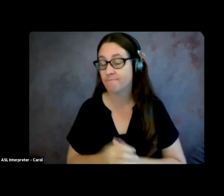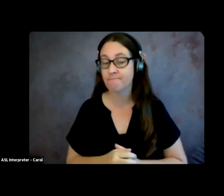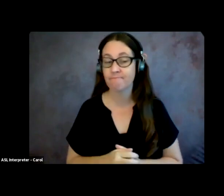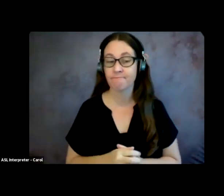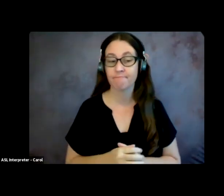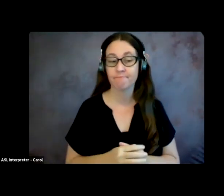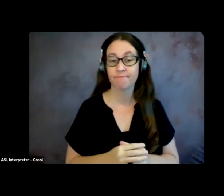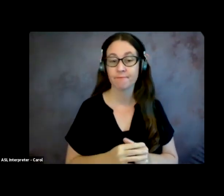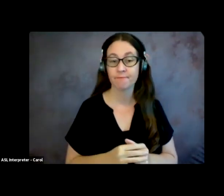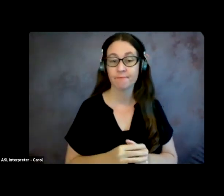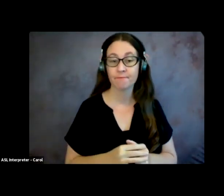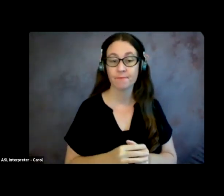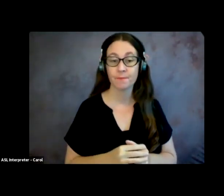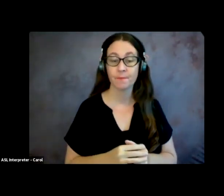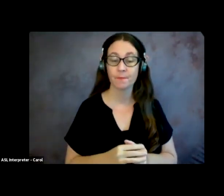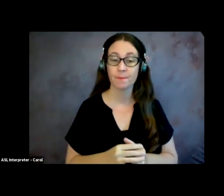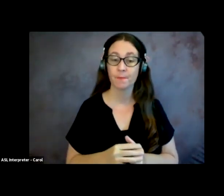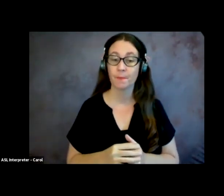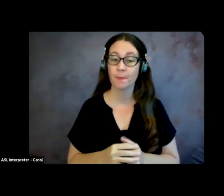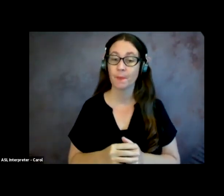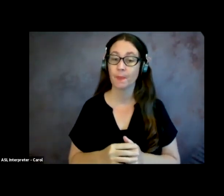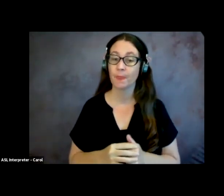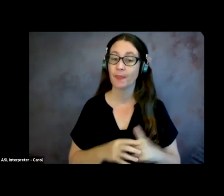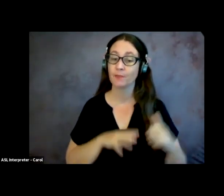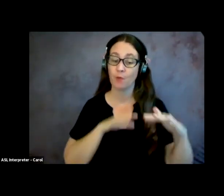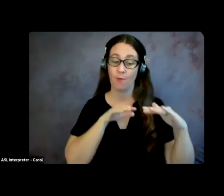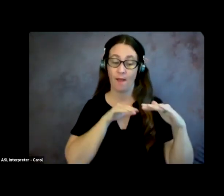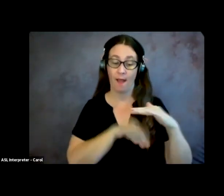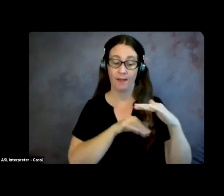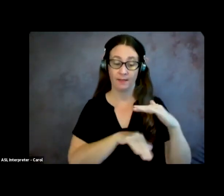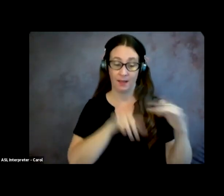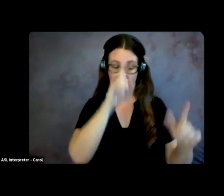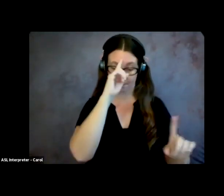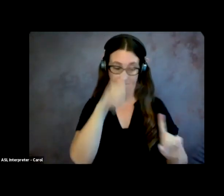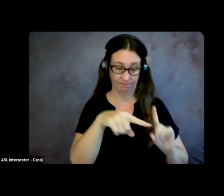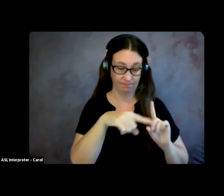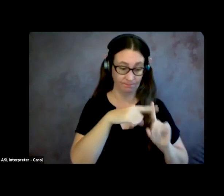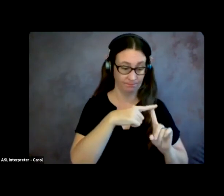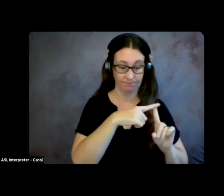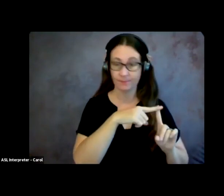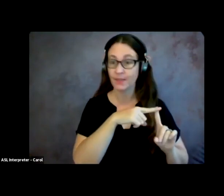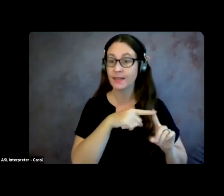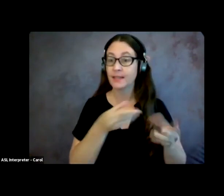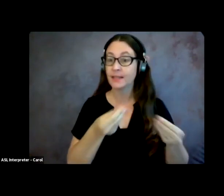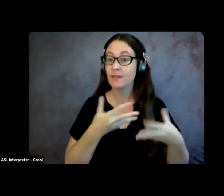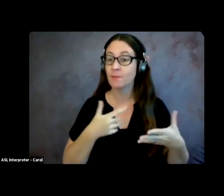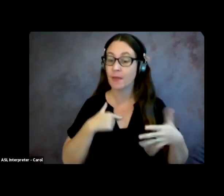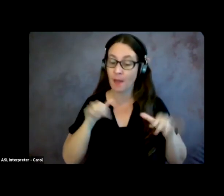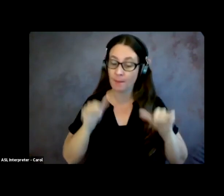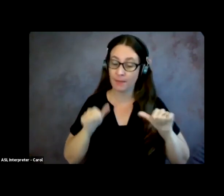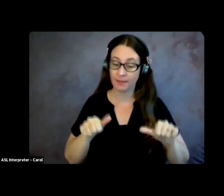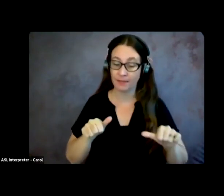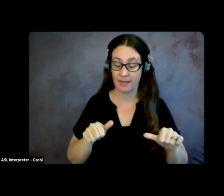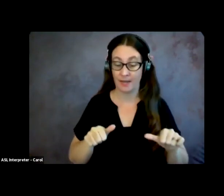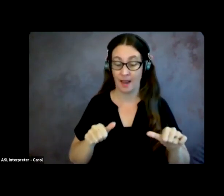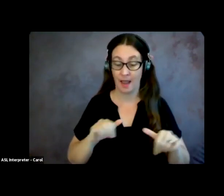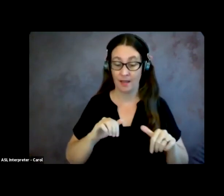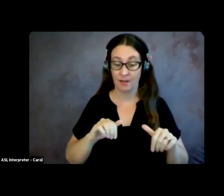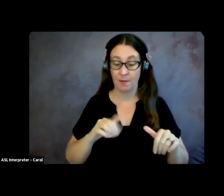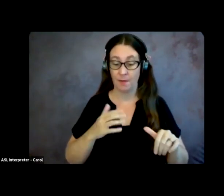For me, access to a positive mindset has given me the ability to change the way I experience life,